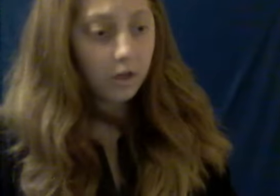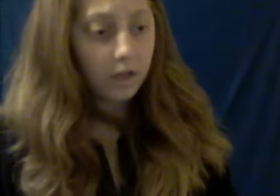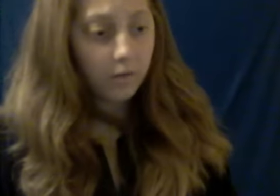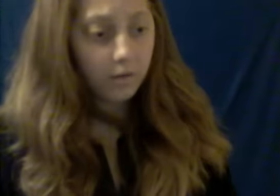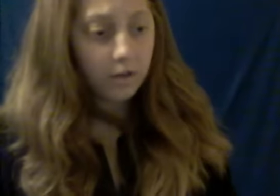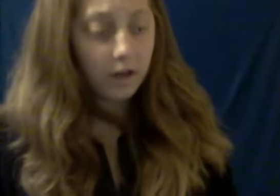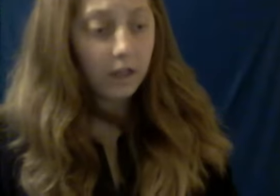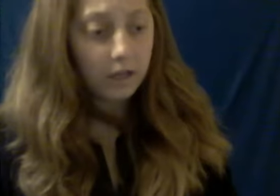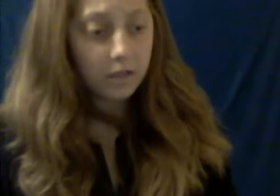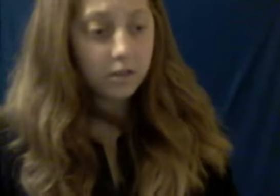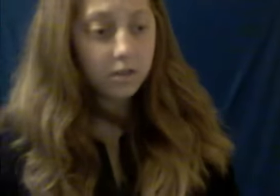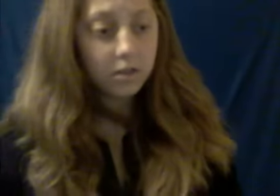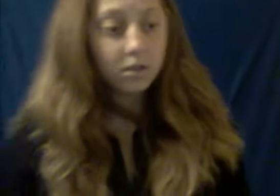Charlotte, North Carolina.